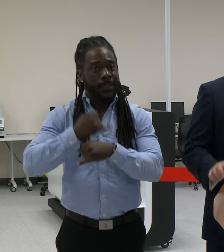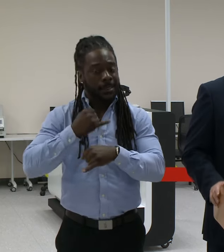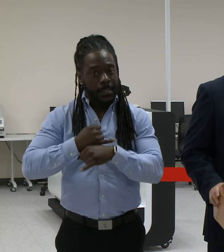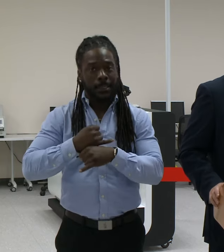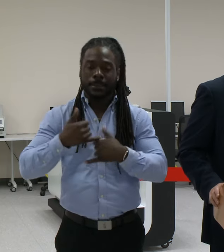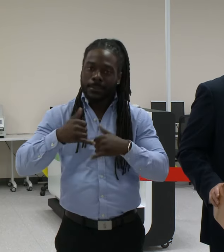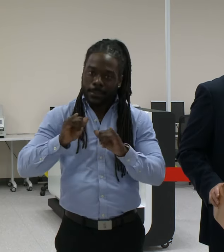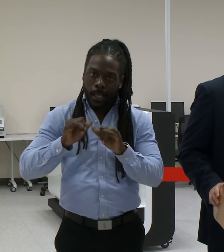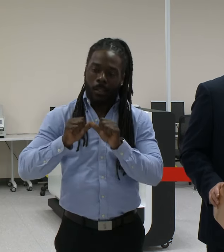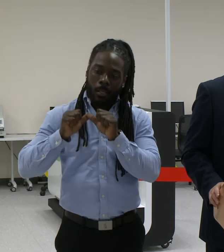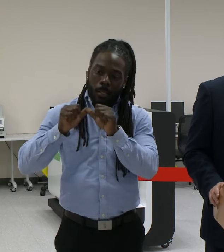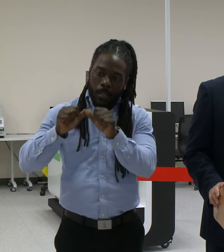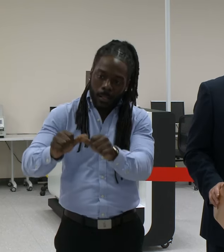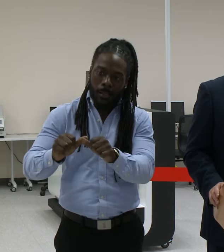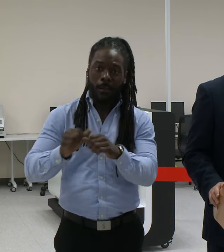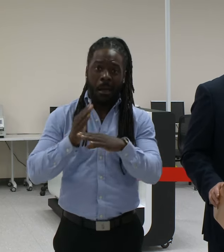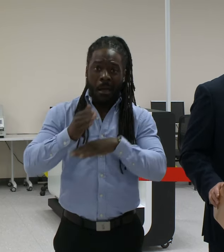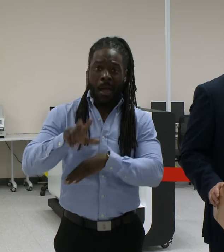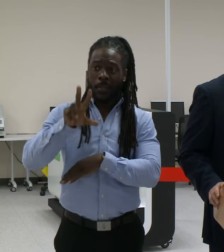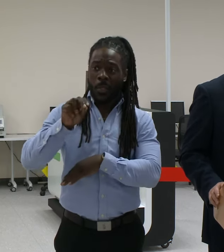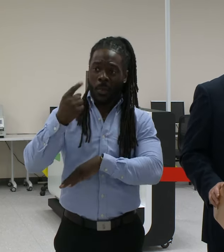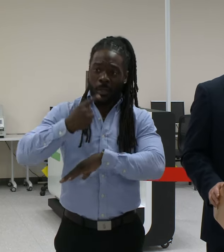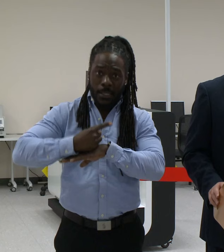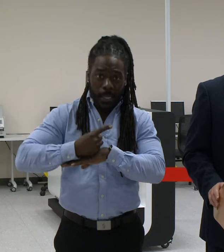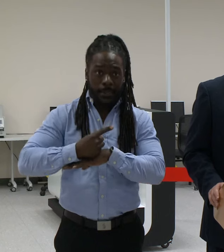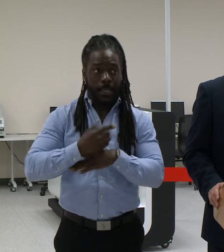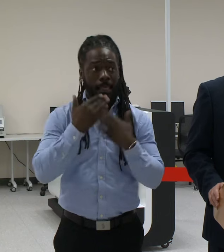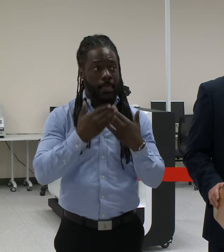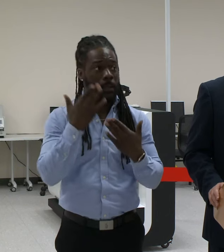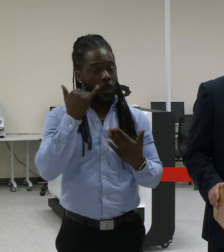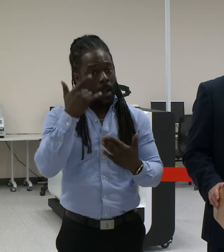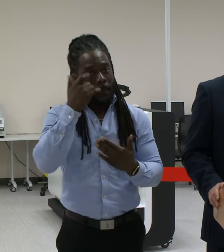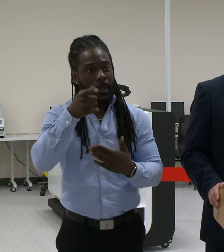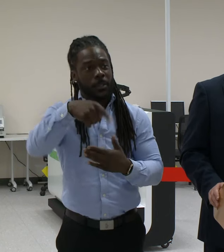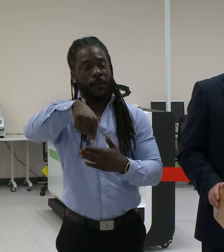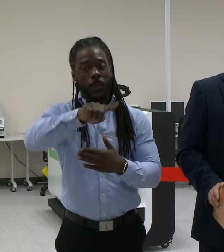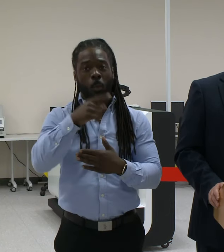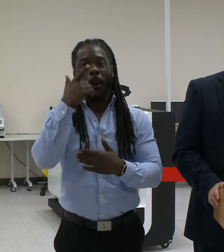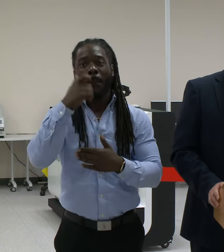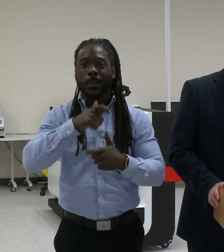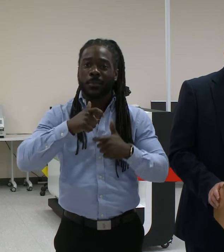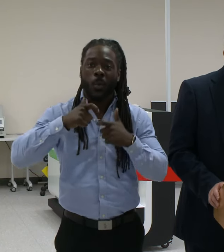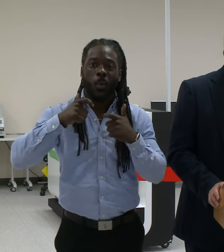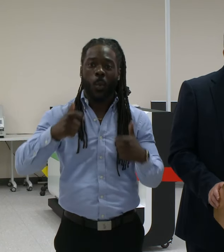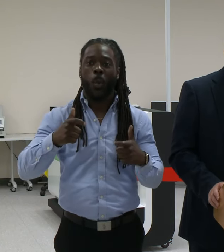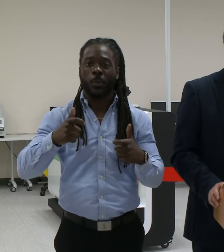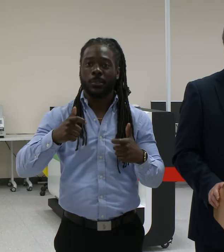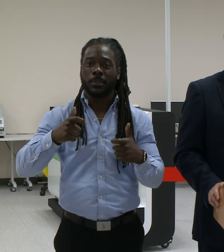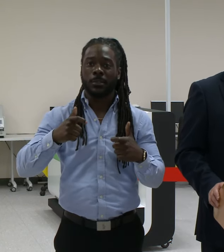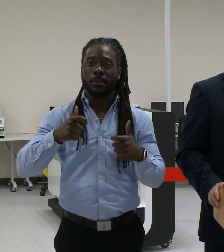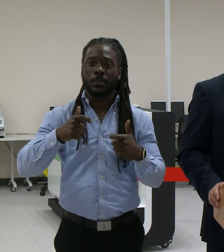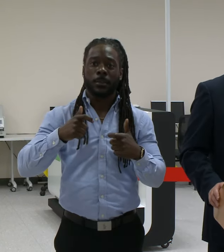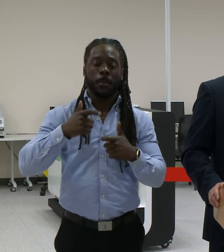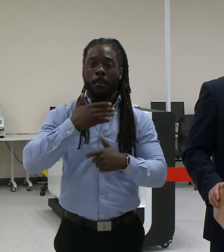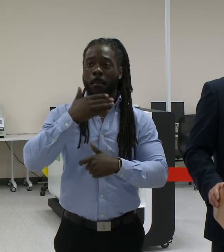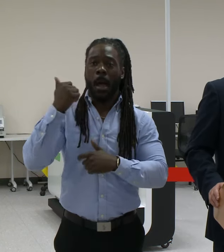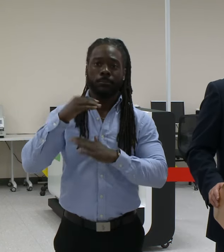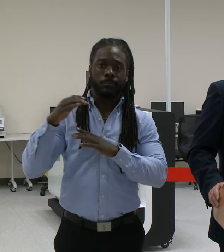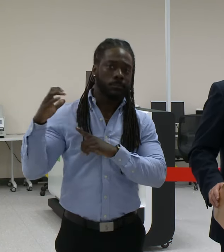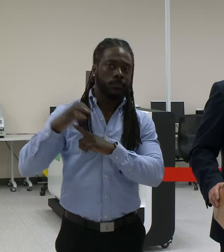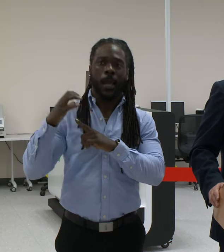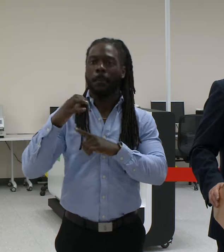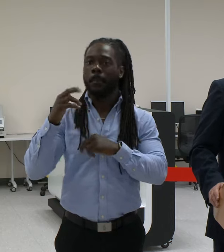still, even after 30 days, thanks to you, the world's largest state-of-the-art archival